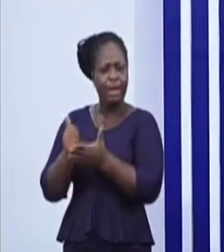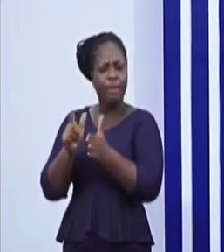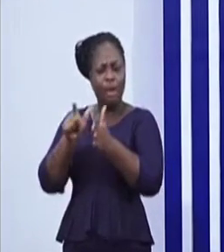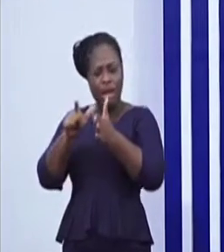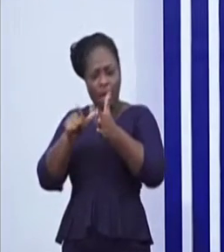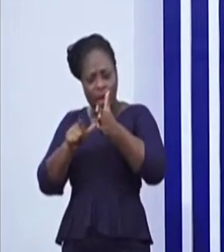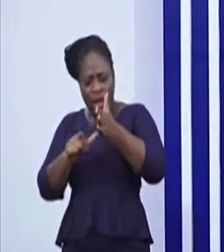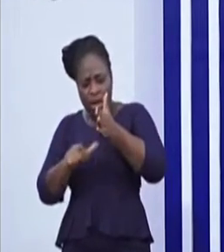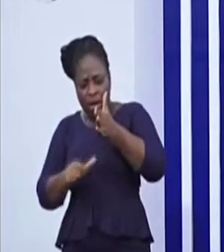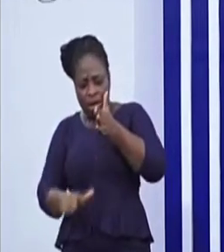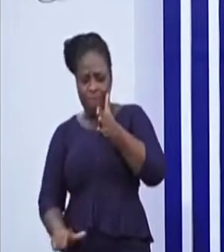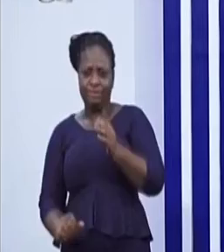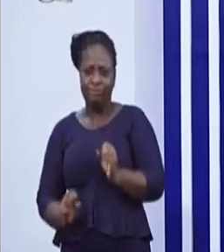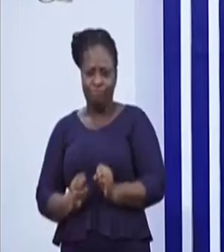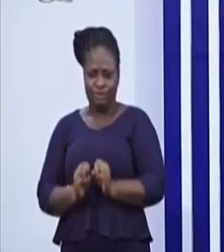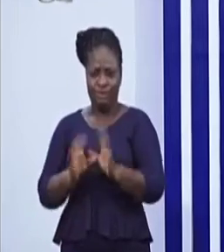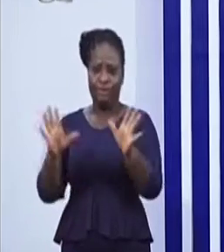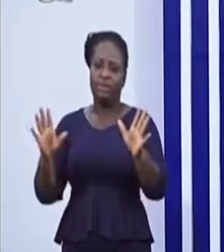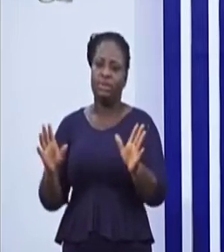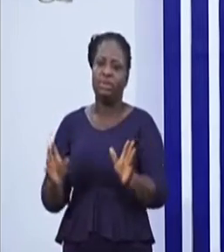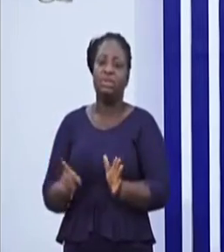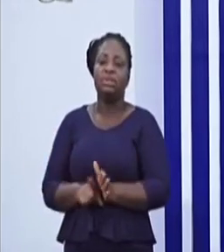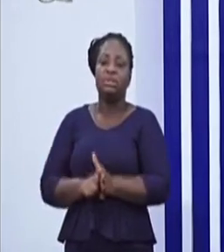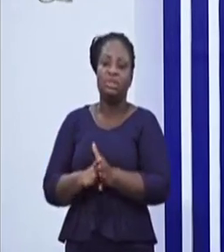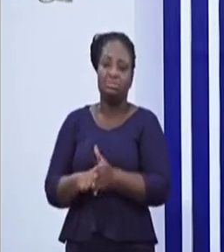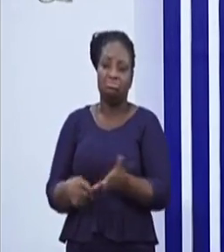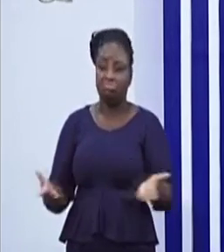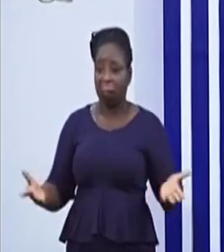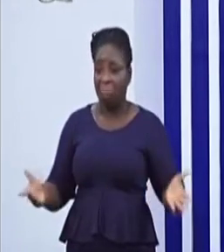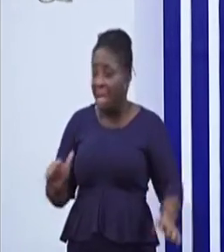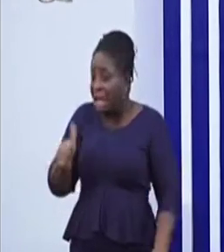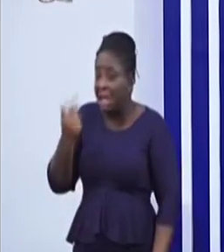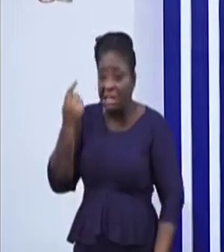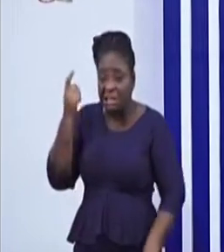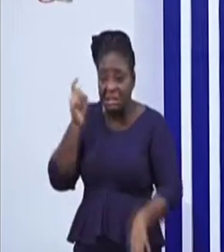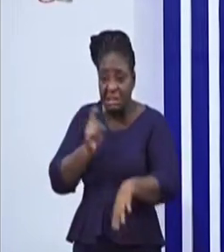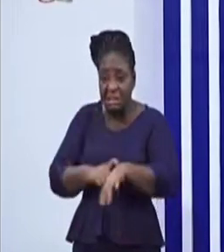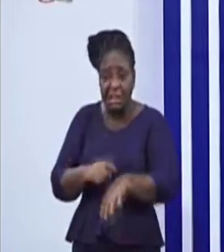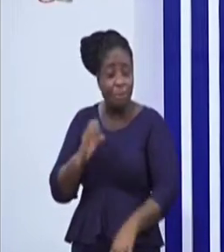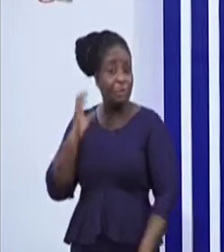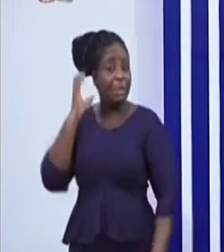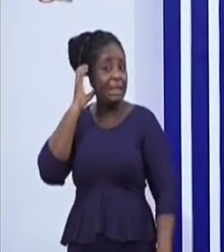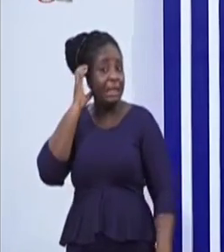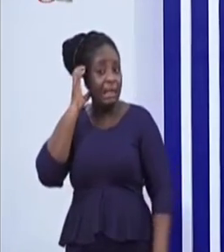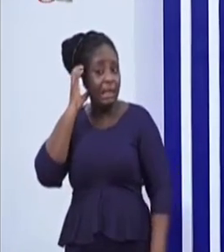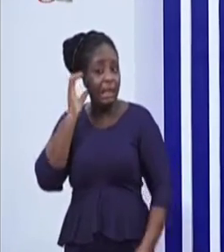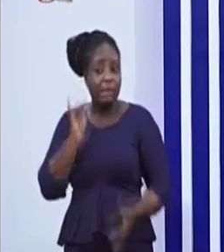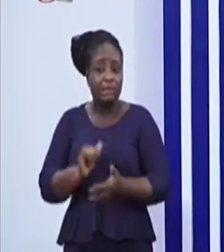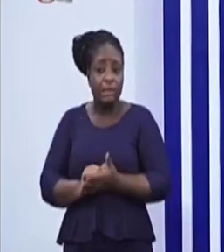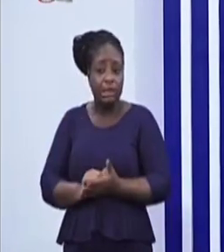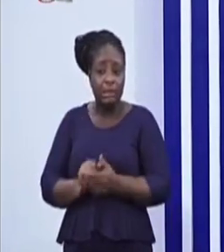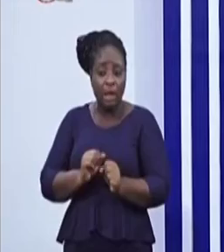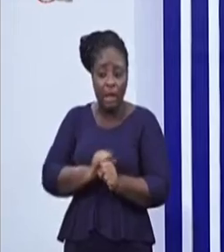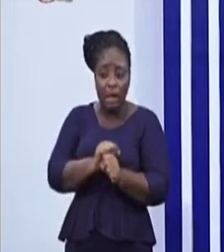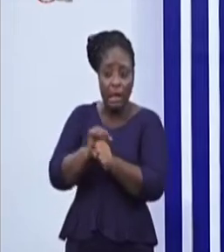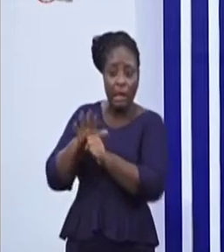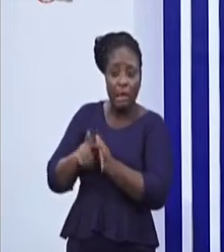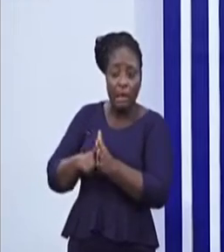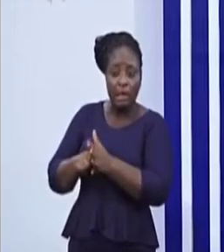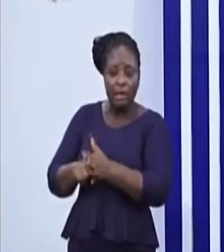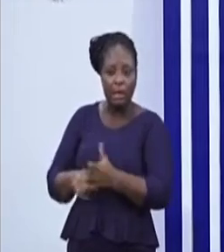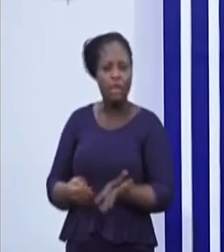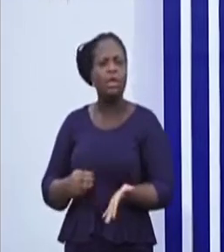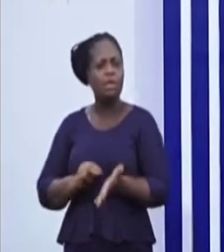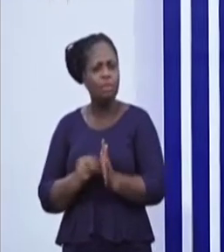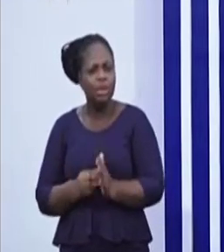slow the rate of transmission of the disease. Now, anytime you hear that a COVID-19 case has been confirmed, it